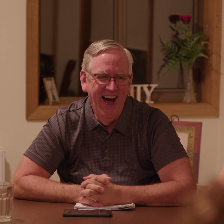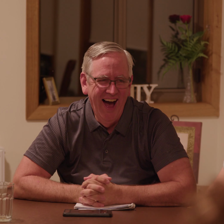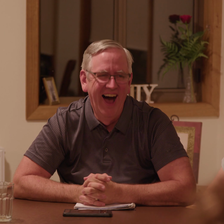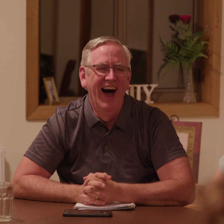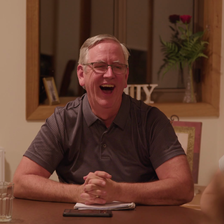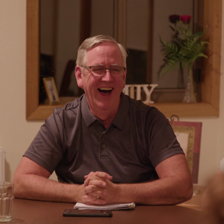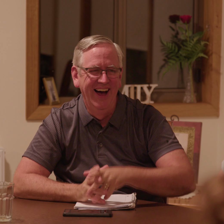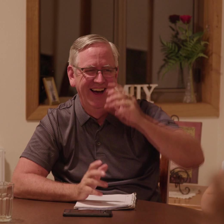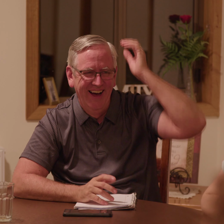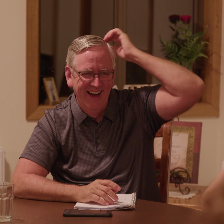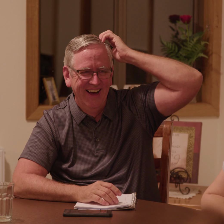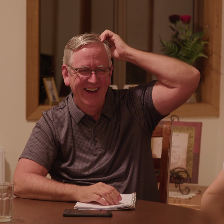your My name. name.